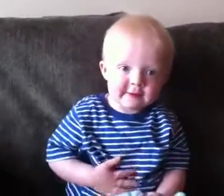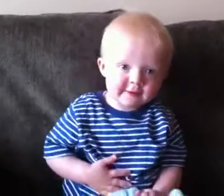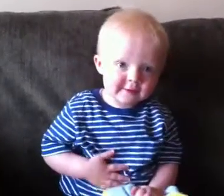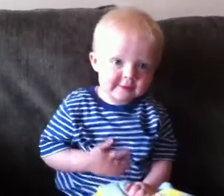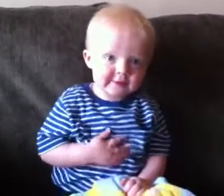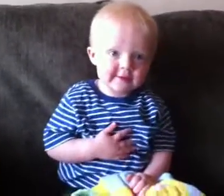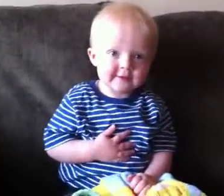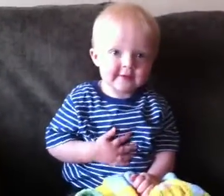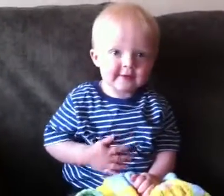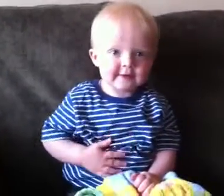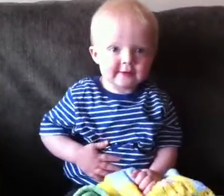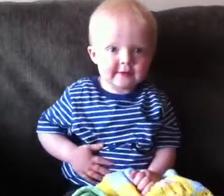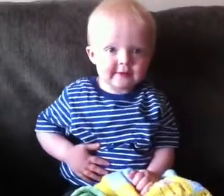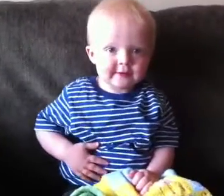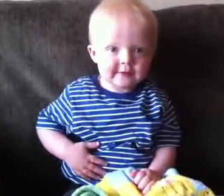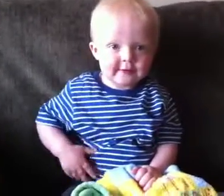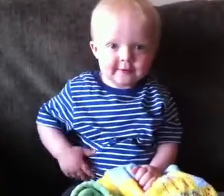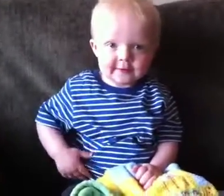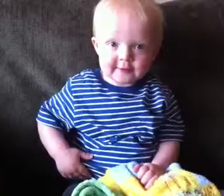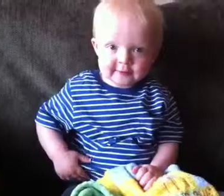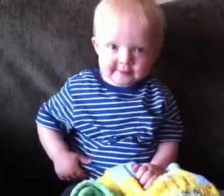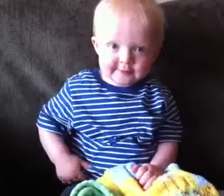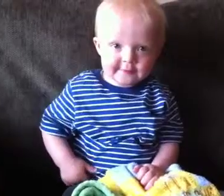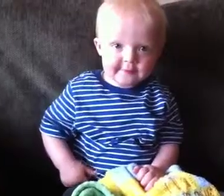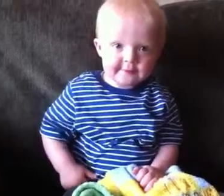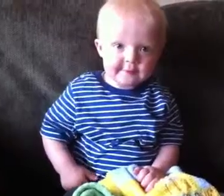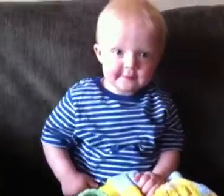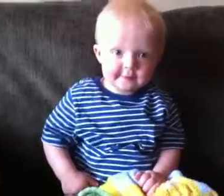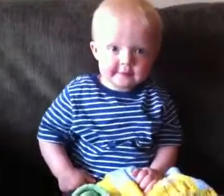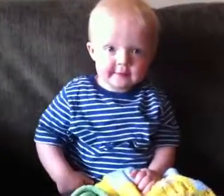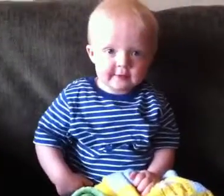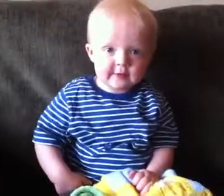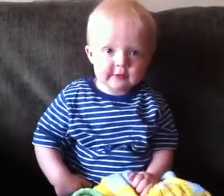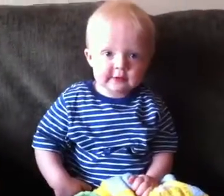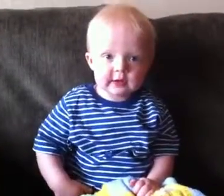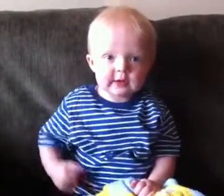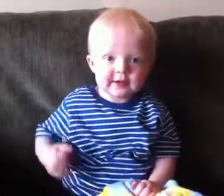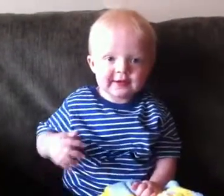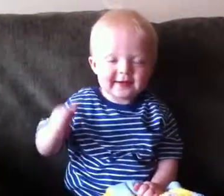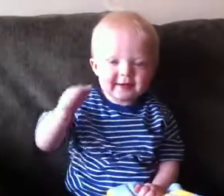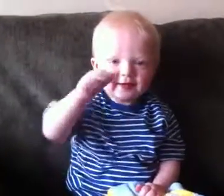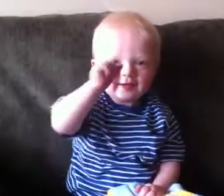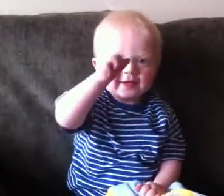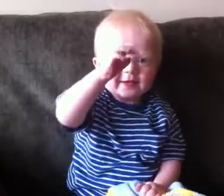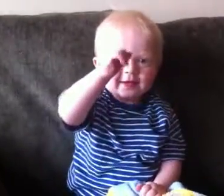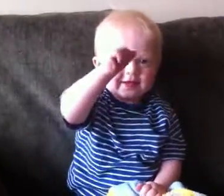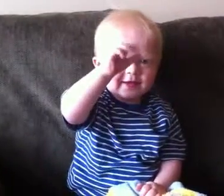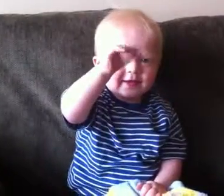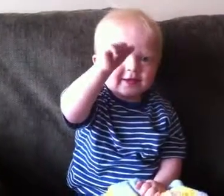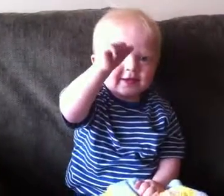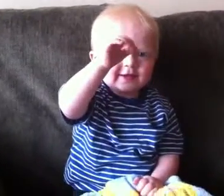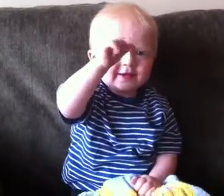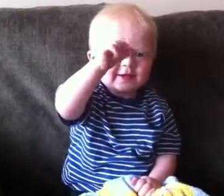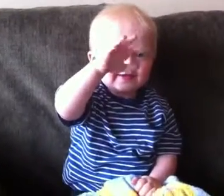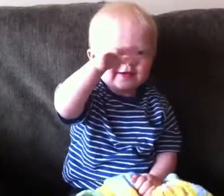Very good. How about milk? Milk, very good.